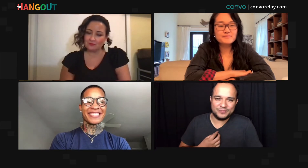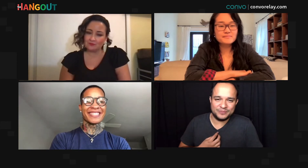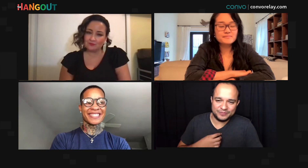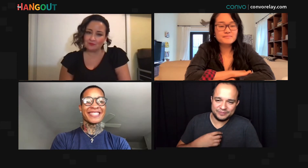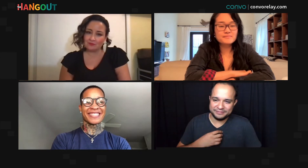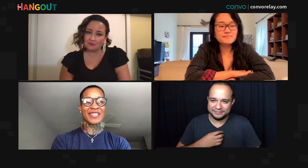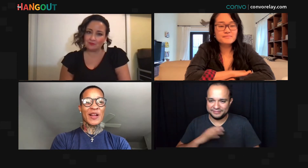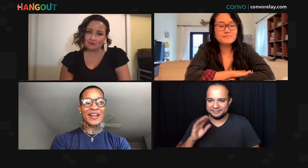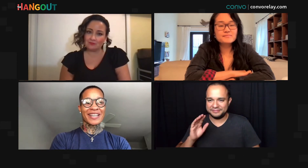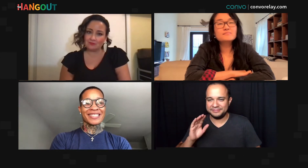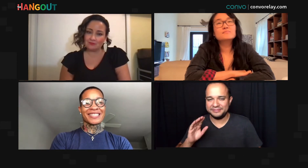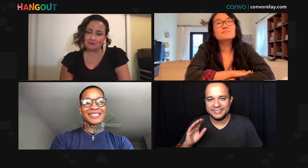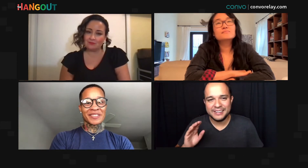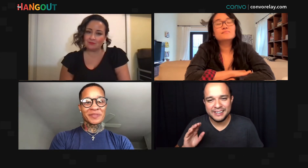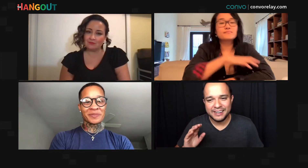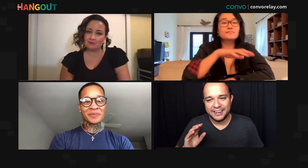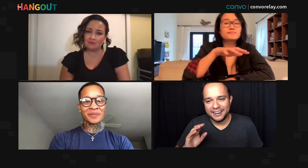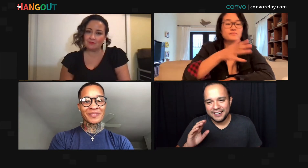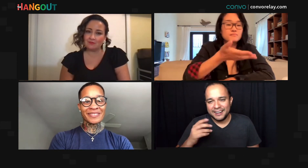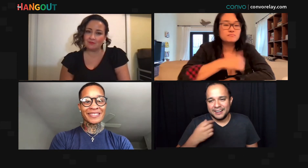What about you two?